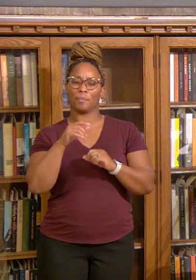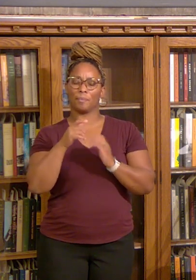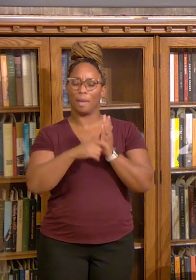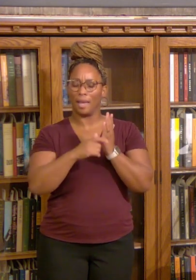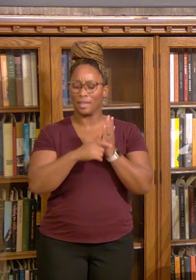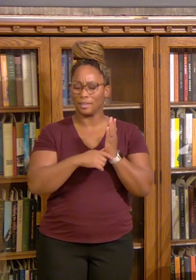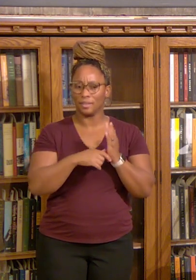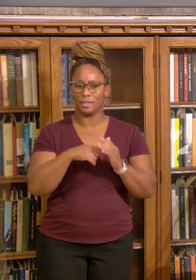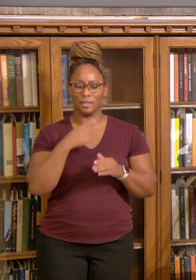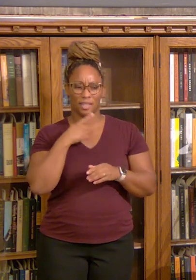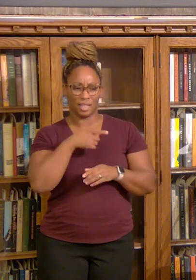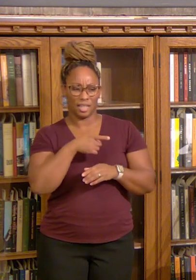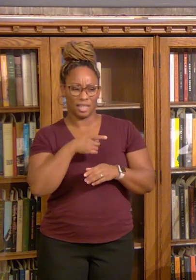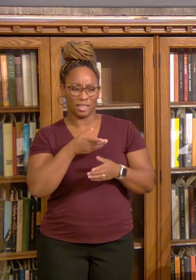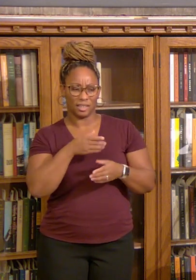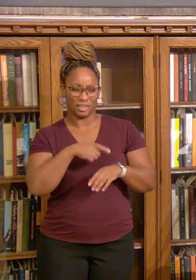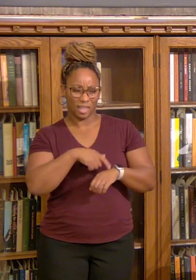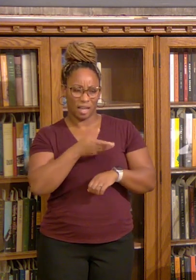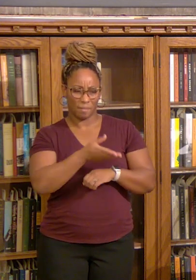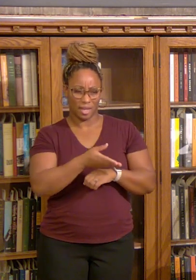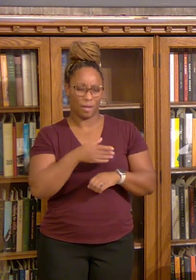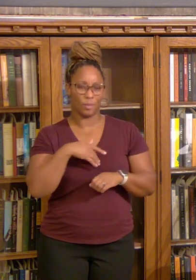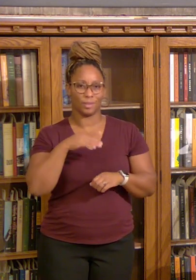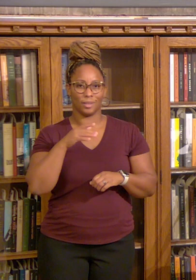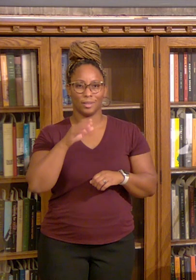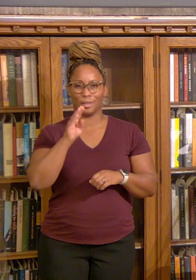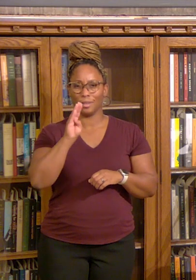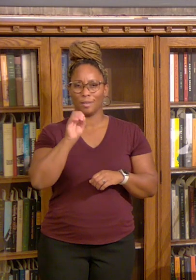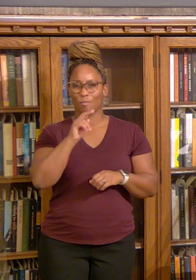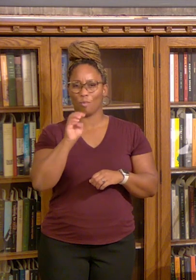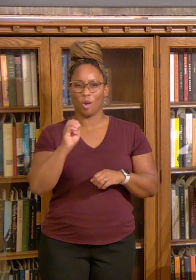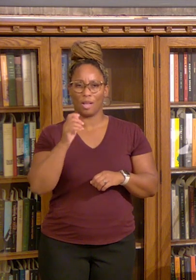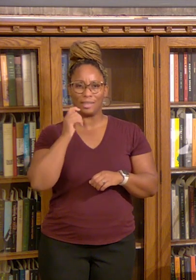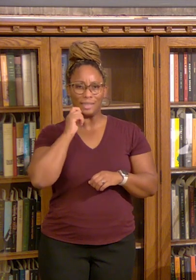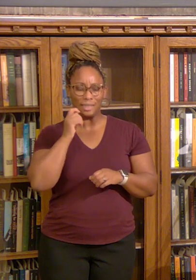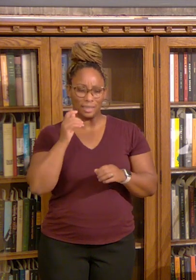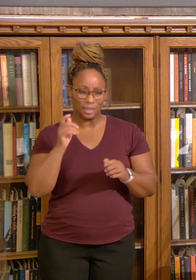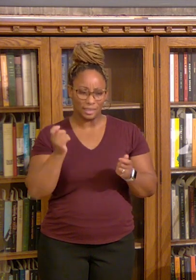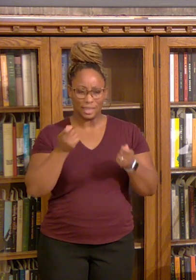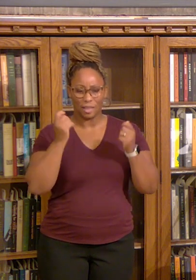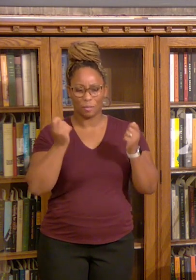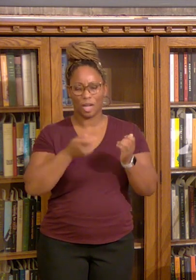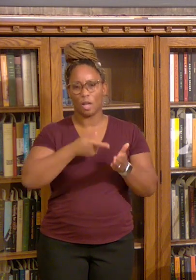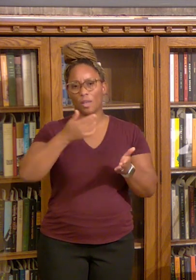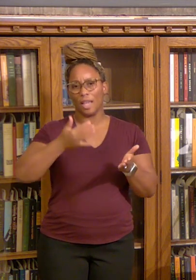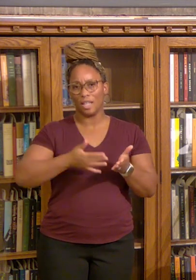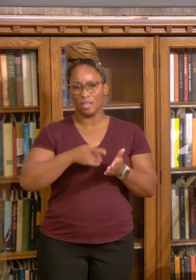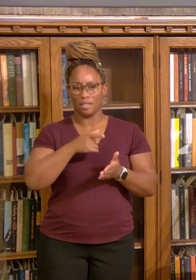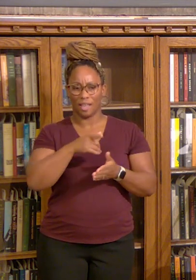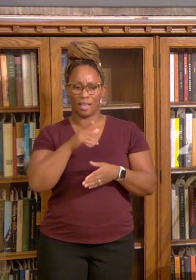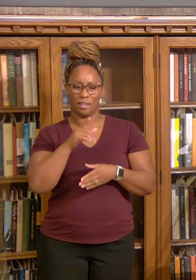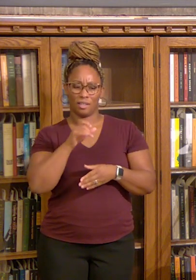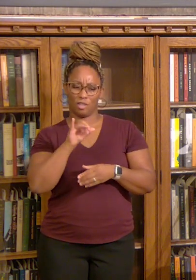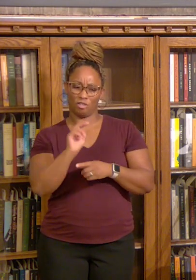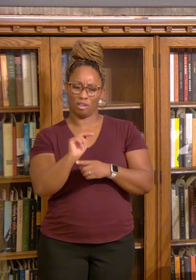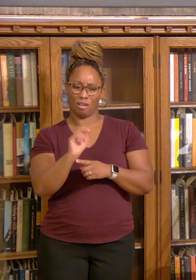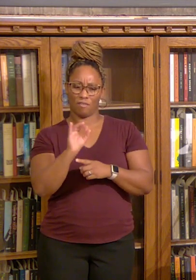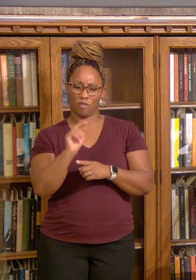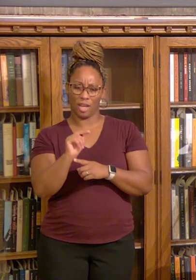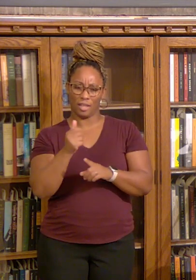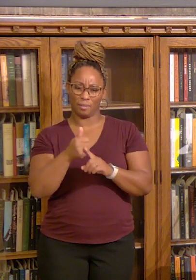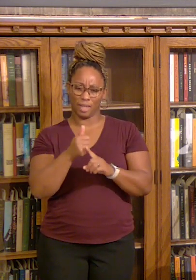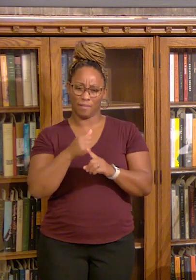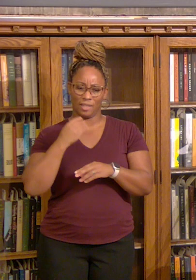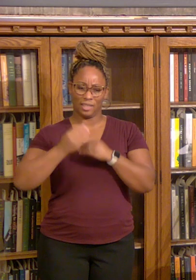in Britain wrong skin celebrating that quote only an occasional reader will sense that John hope Franklin is himself a